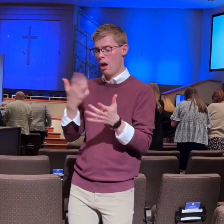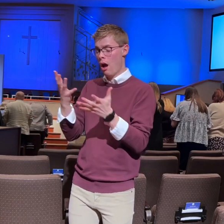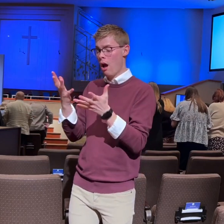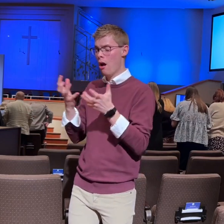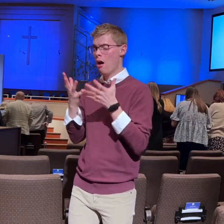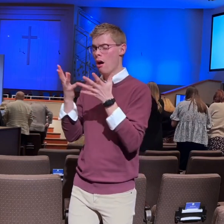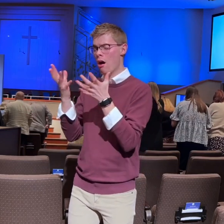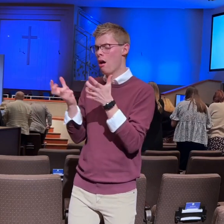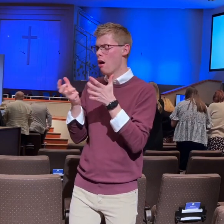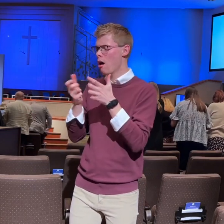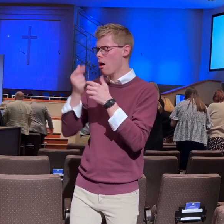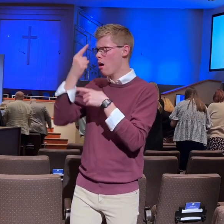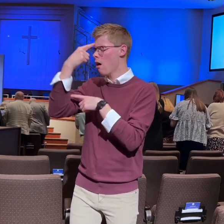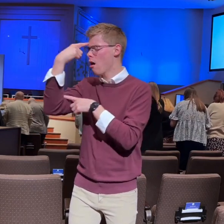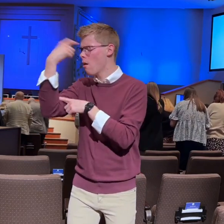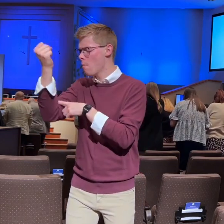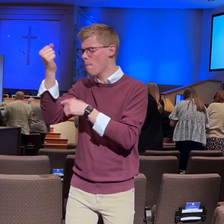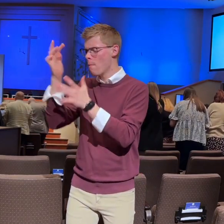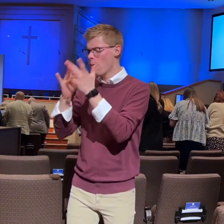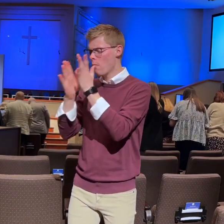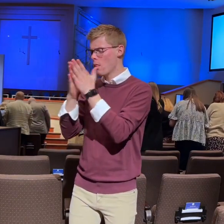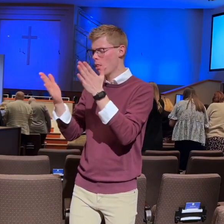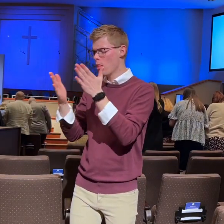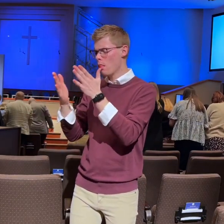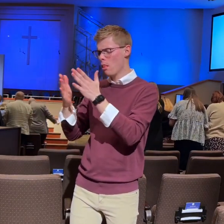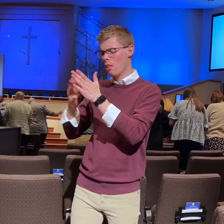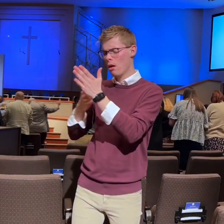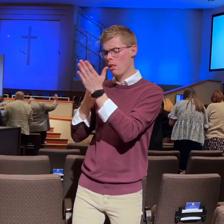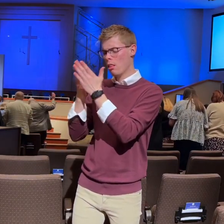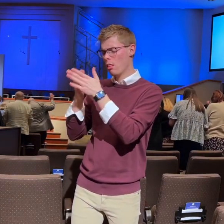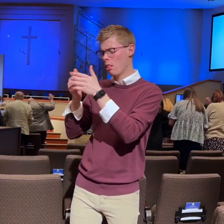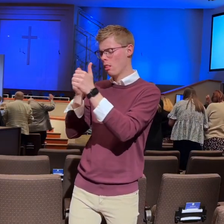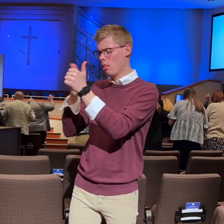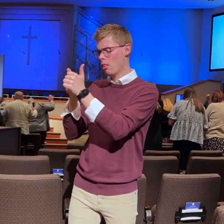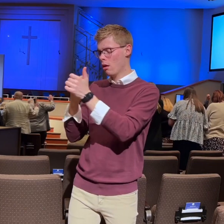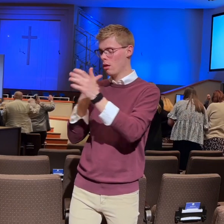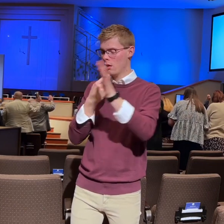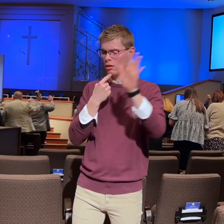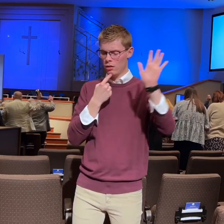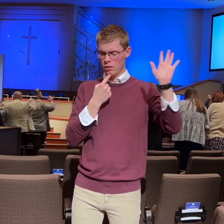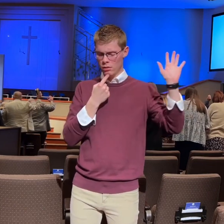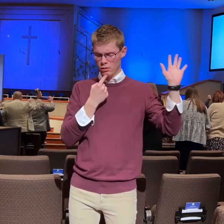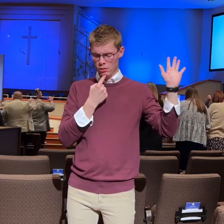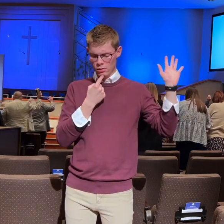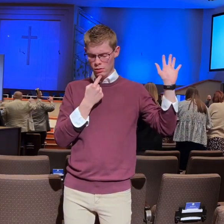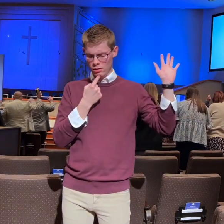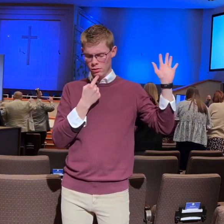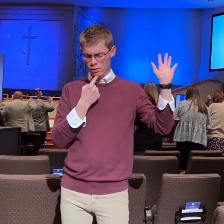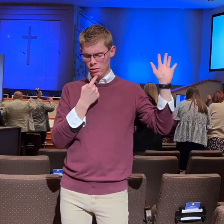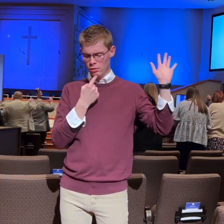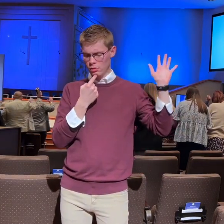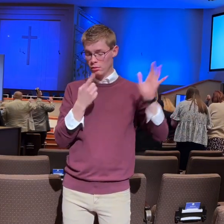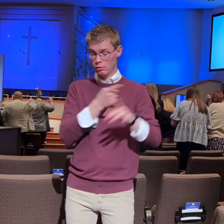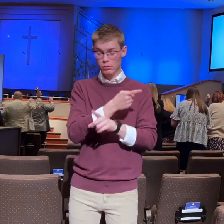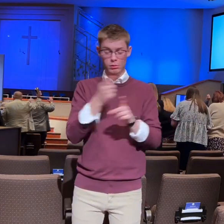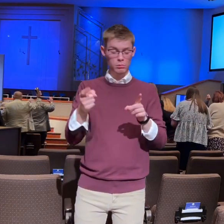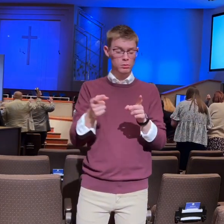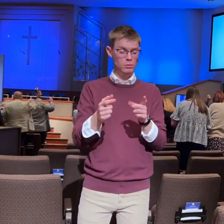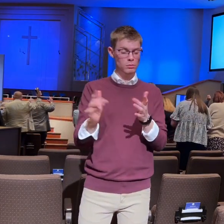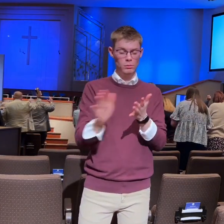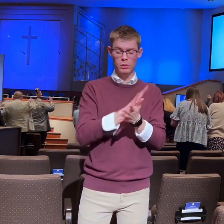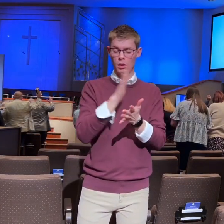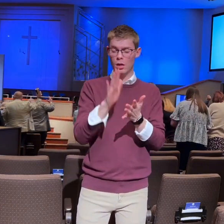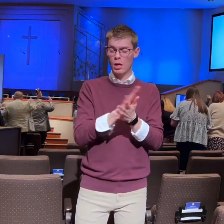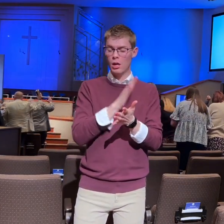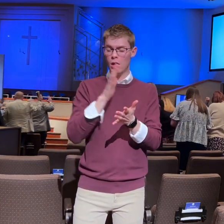remembering the truth, not running away from the truth. Pray for me. Would you lift your hand tonight if God spoke to you in this Bible study? Some of college students, no doubt the